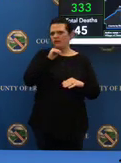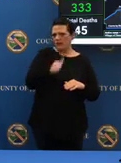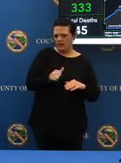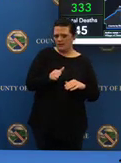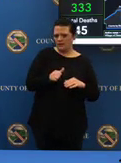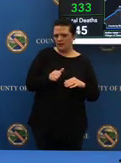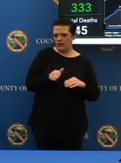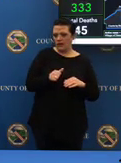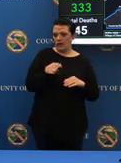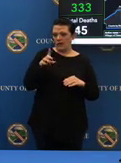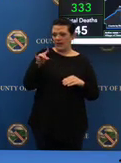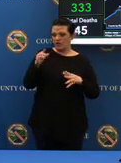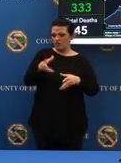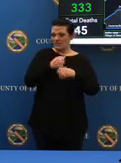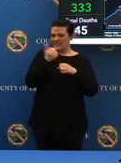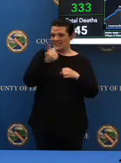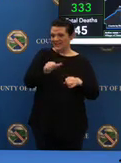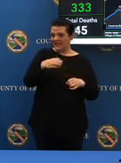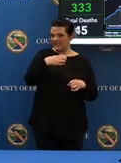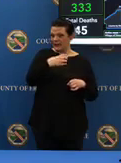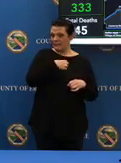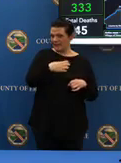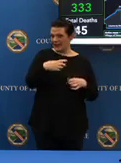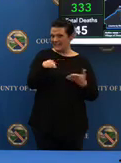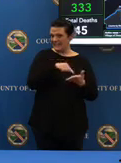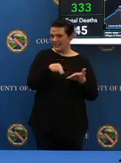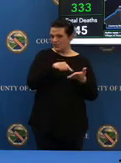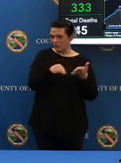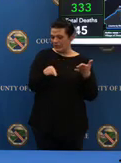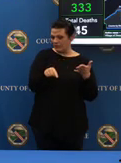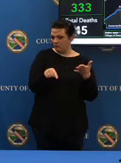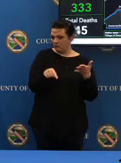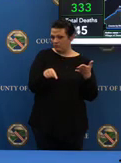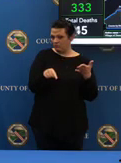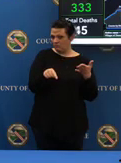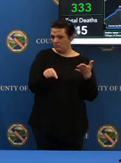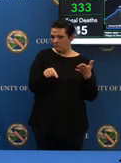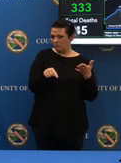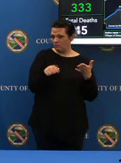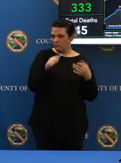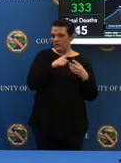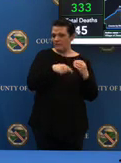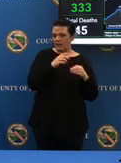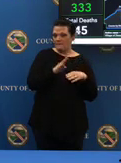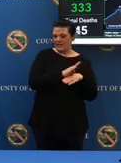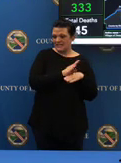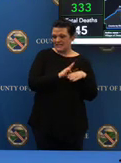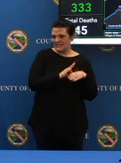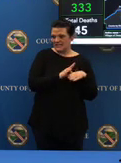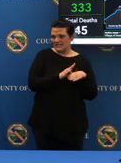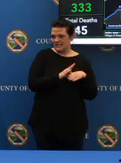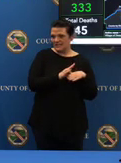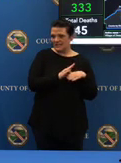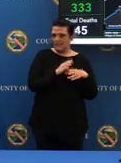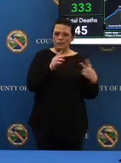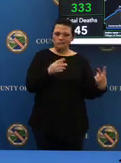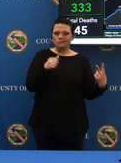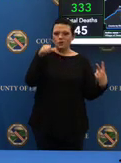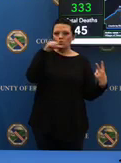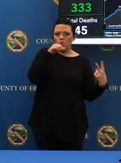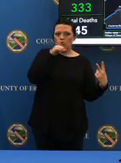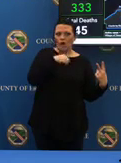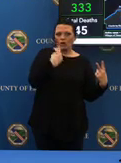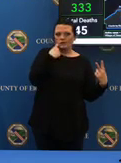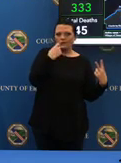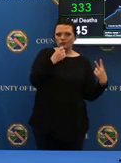Have you received any complaints this week of other businesses in addition to the 2 bars that recently had their